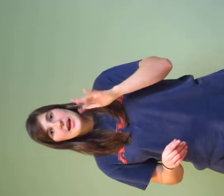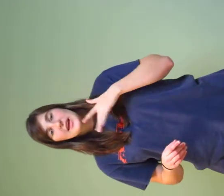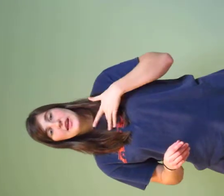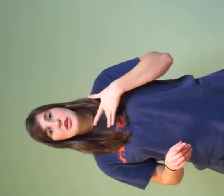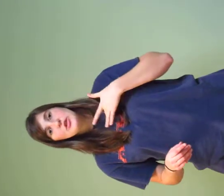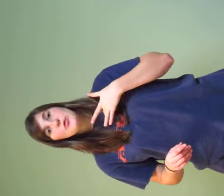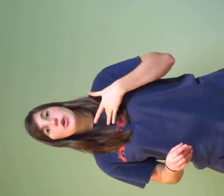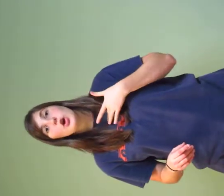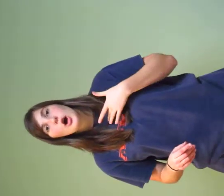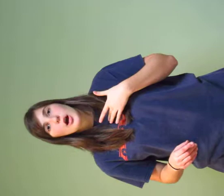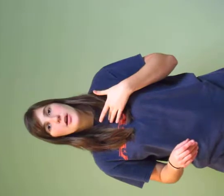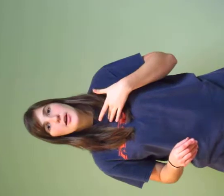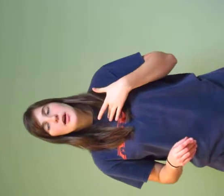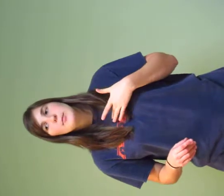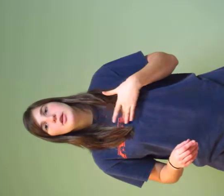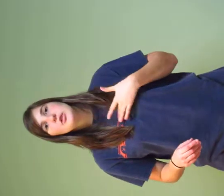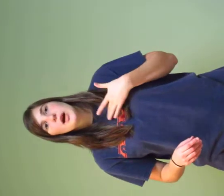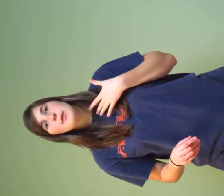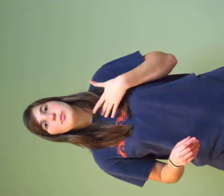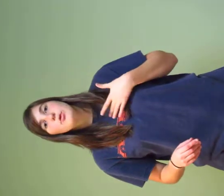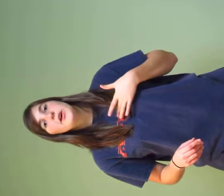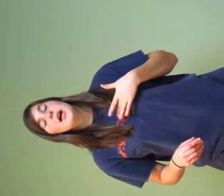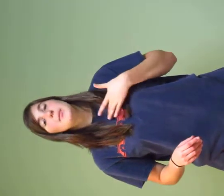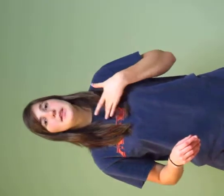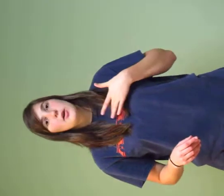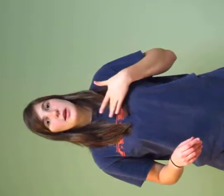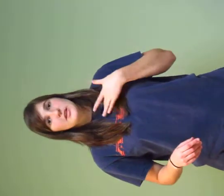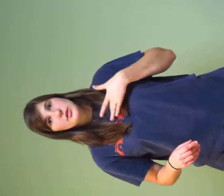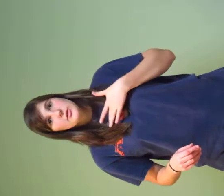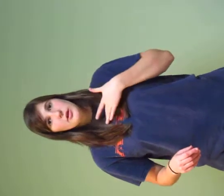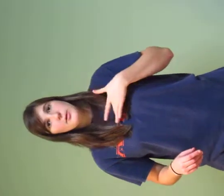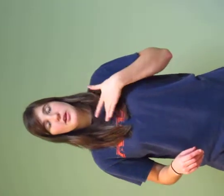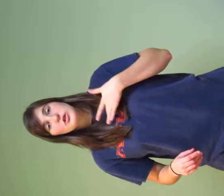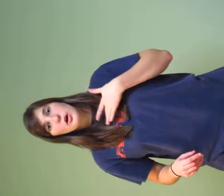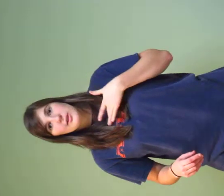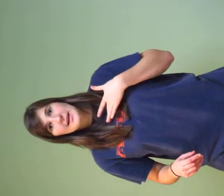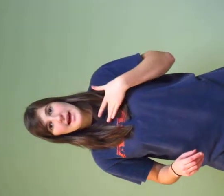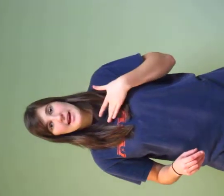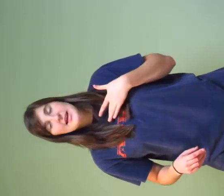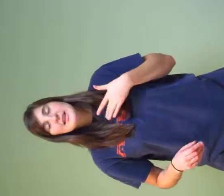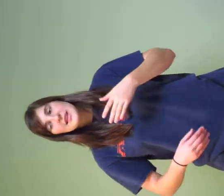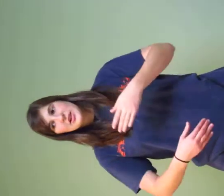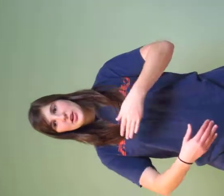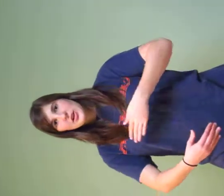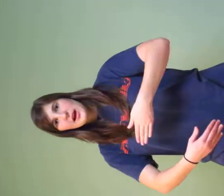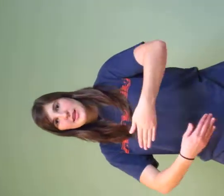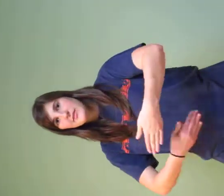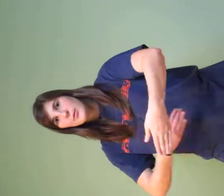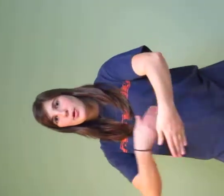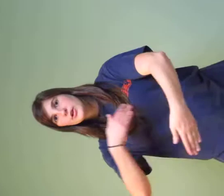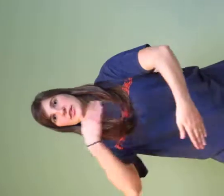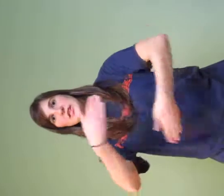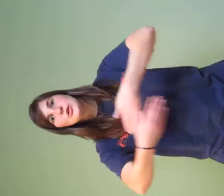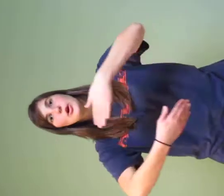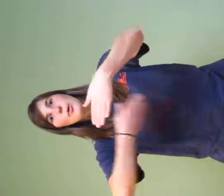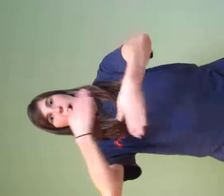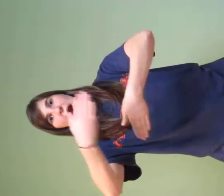hand like you do for your heart, but you kind of move it up and down against your heart like that. Tender, and then for mercies, you go